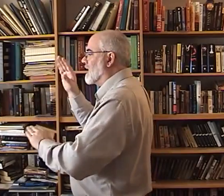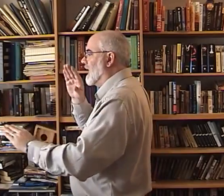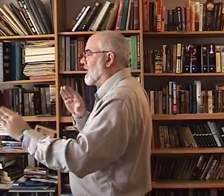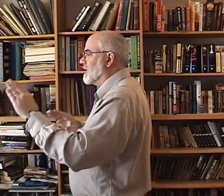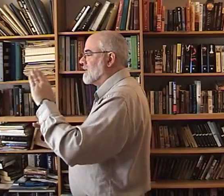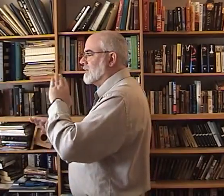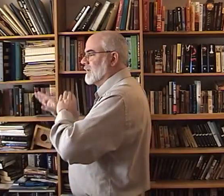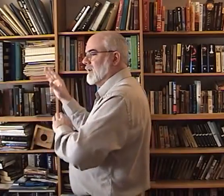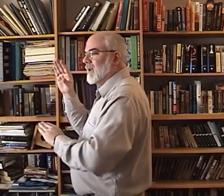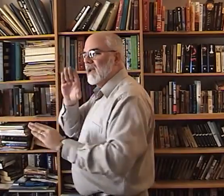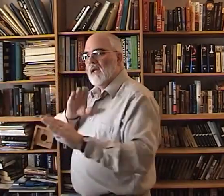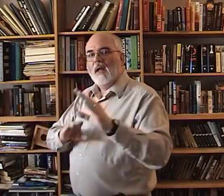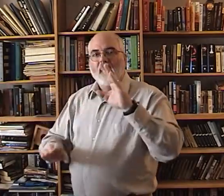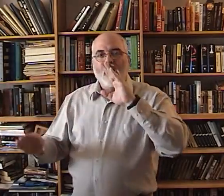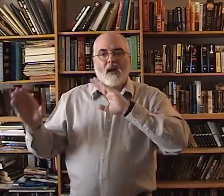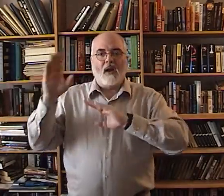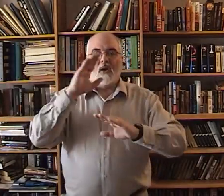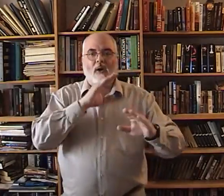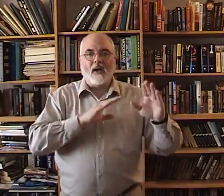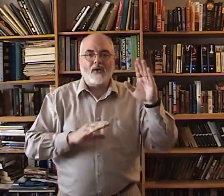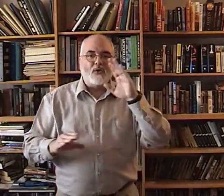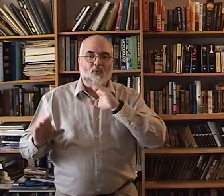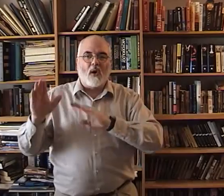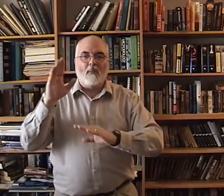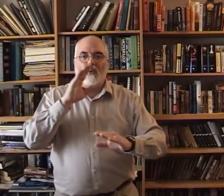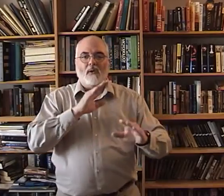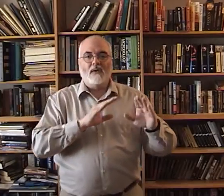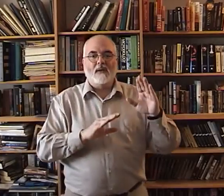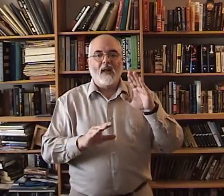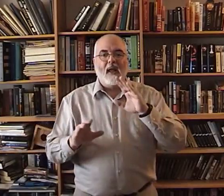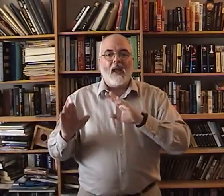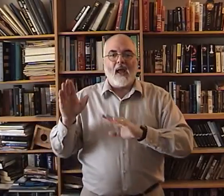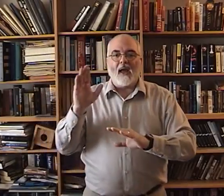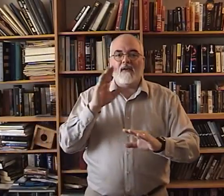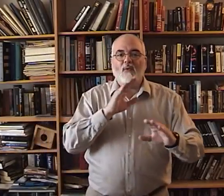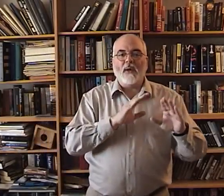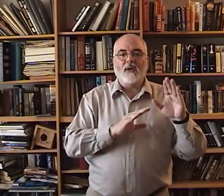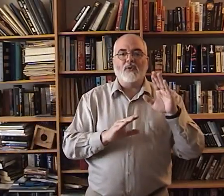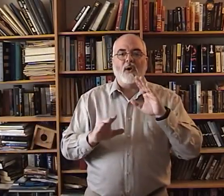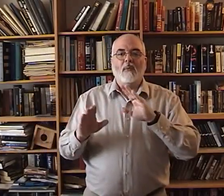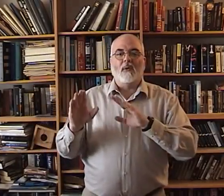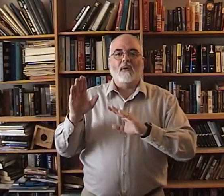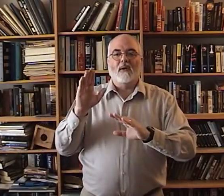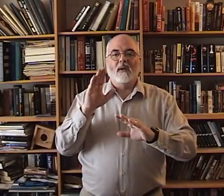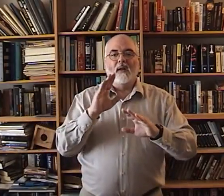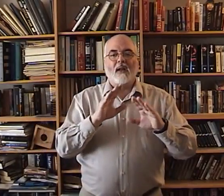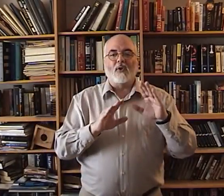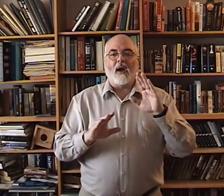that. All right? Trouble. Have we trouble?